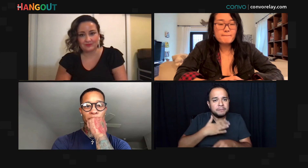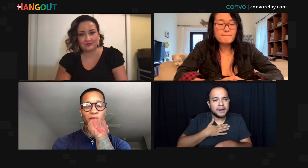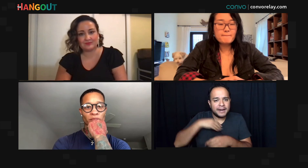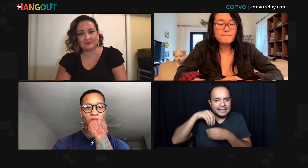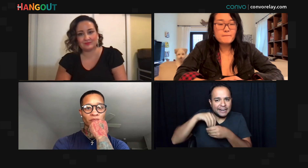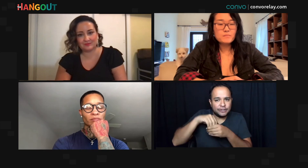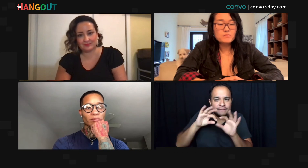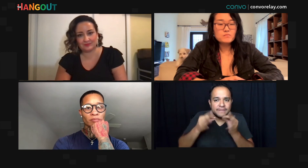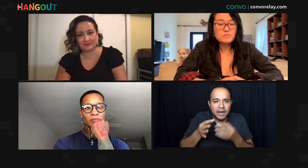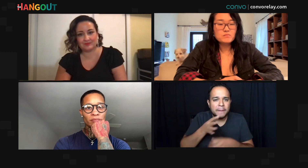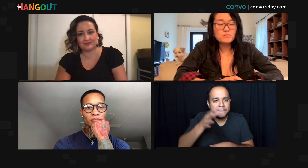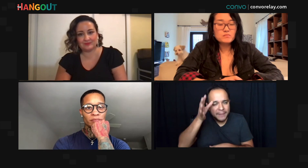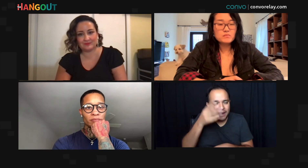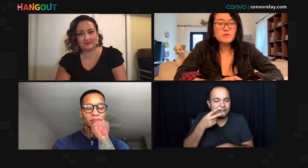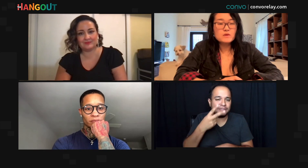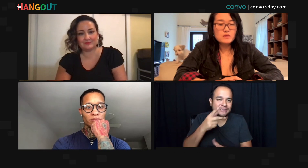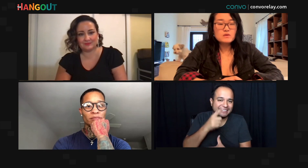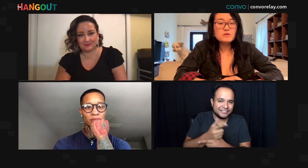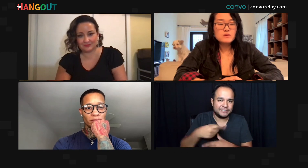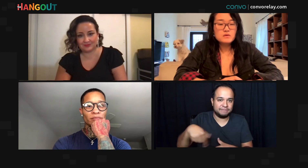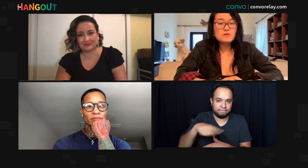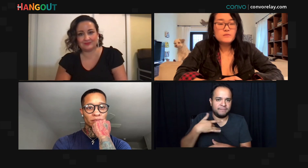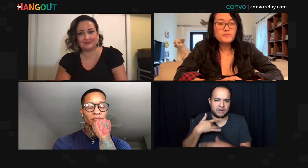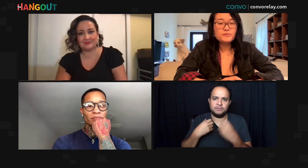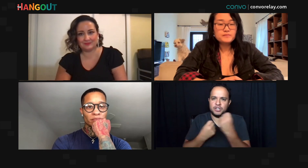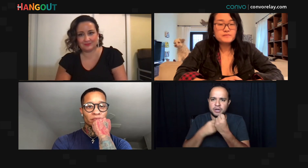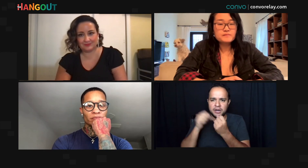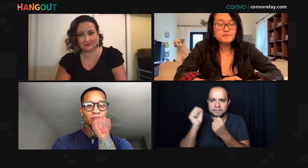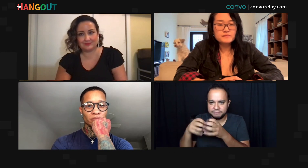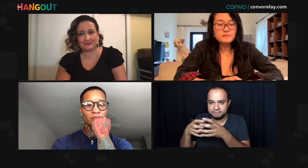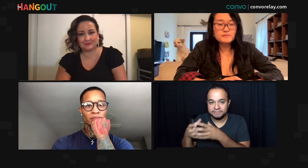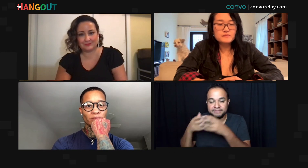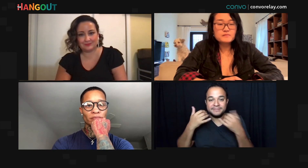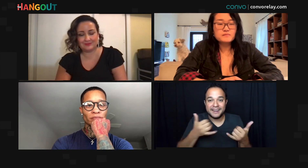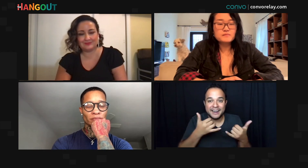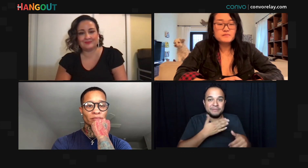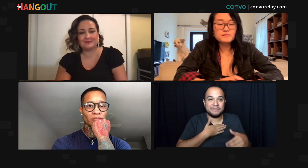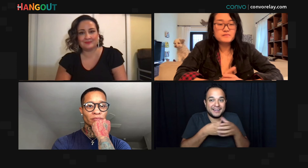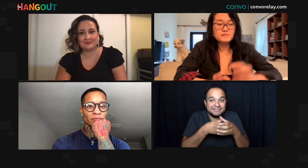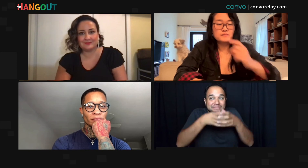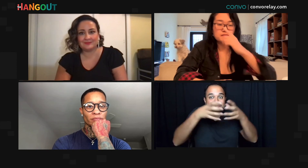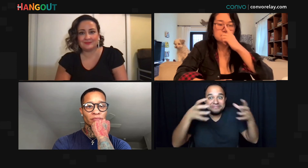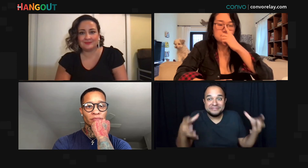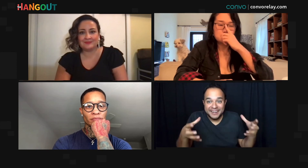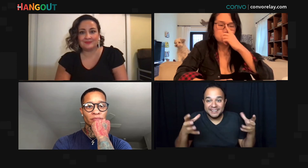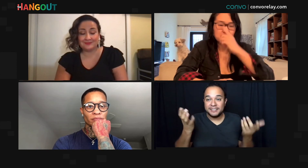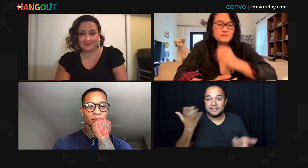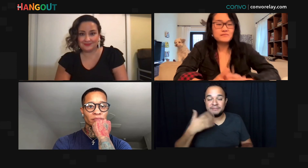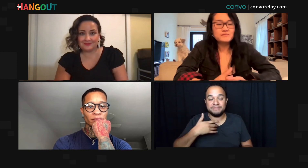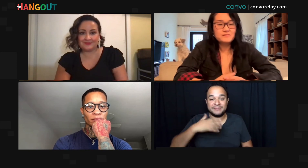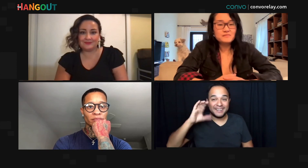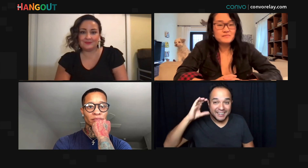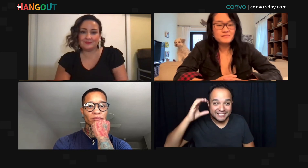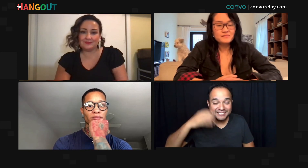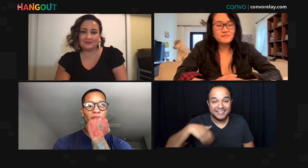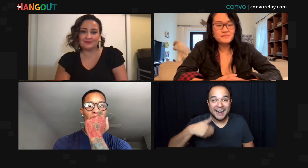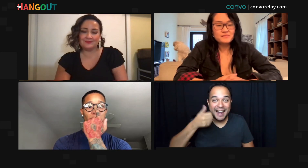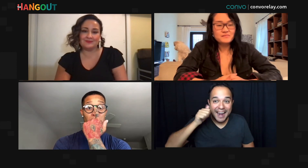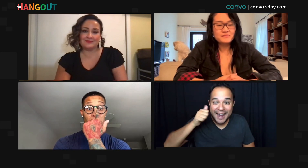feel a lot of support there, but within my family, like my parents and my sisters, I did feel support there. But other people,